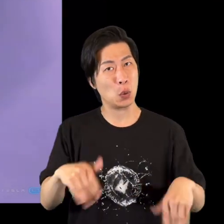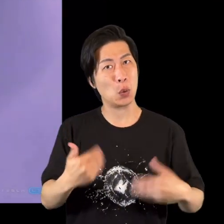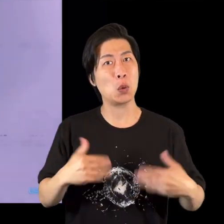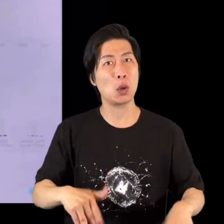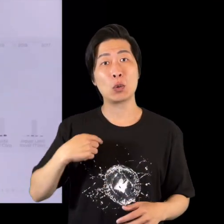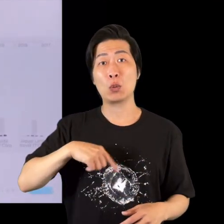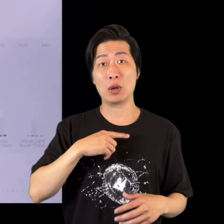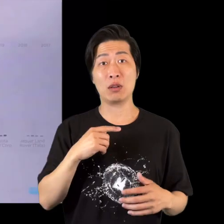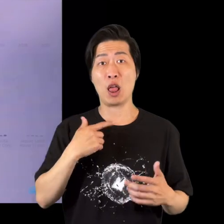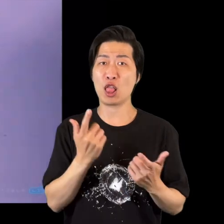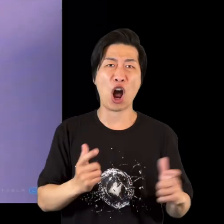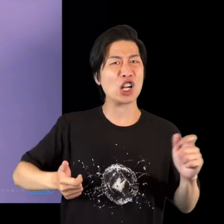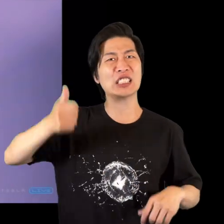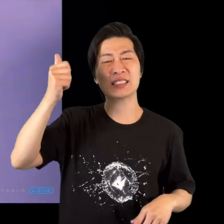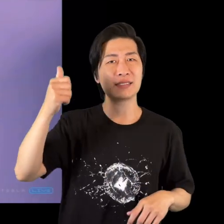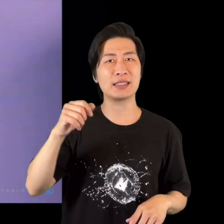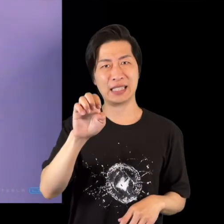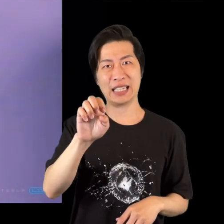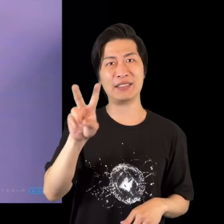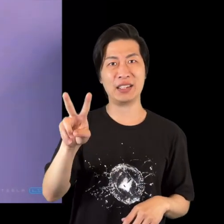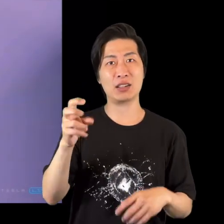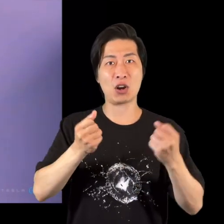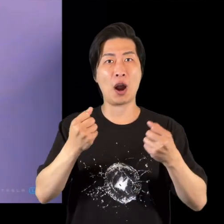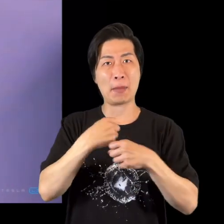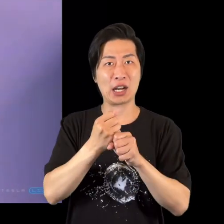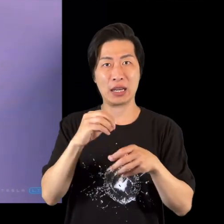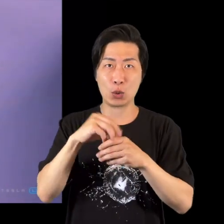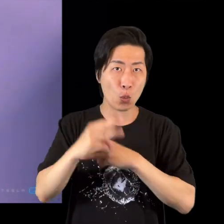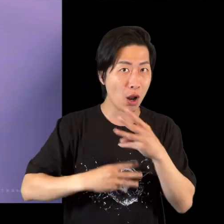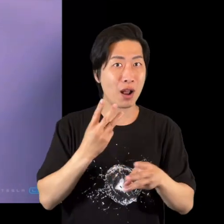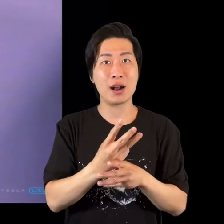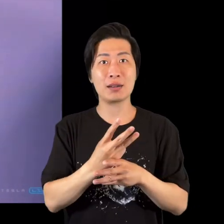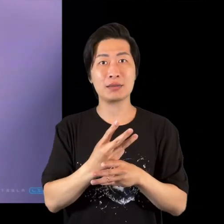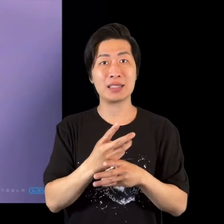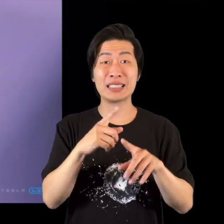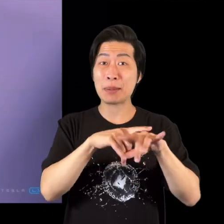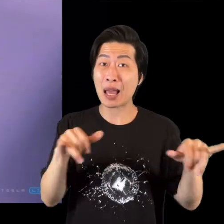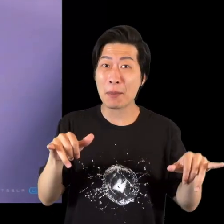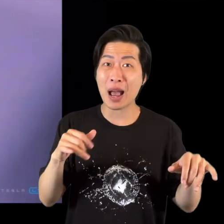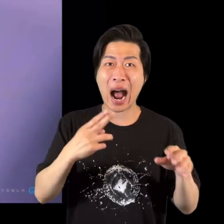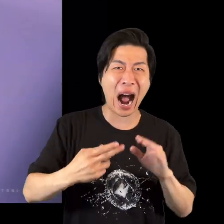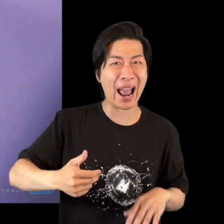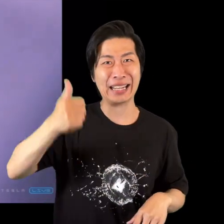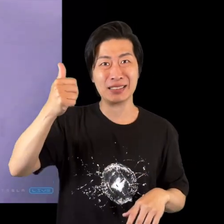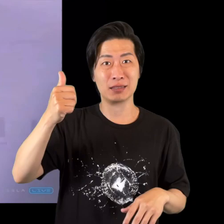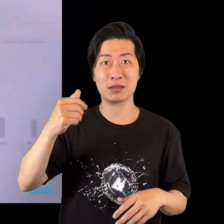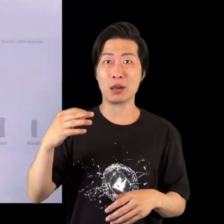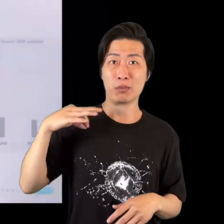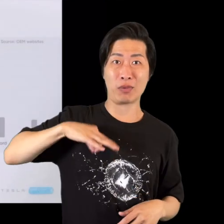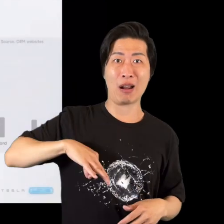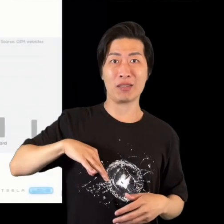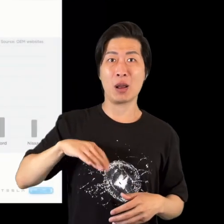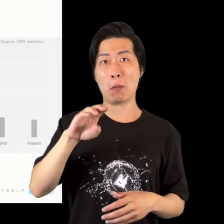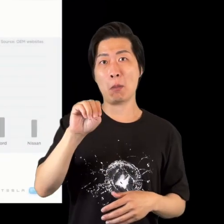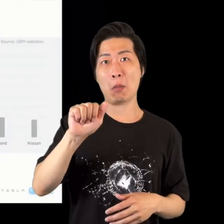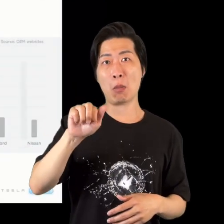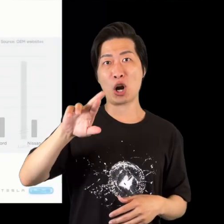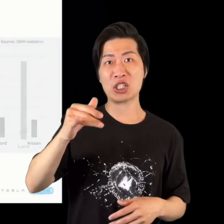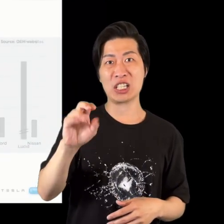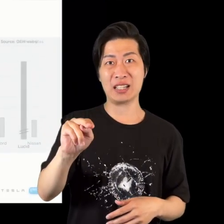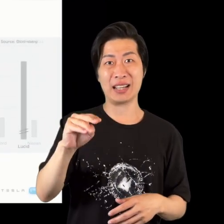largest EV maker in the world, and while at the same time being the highest margin of any car maker in the world.